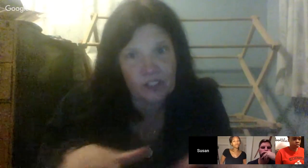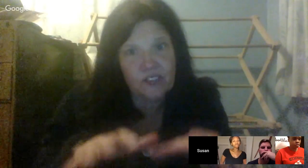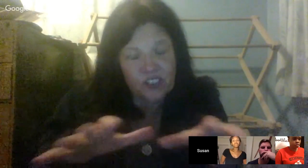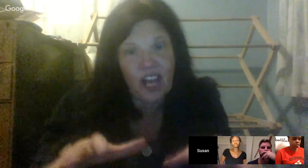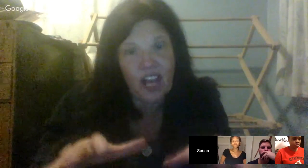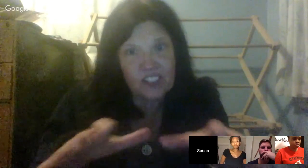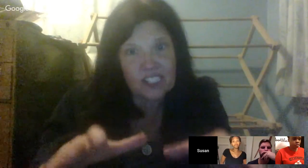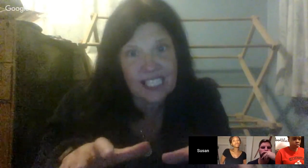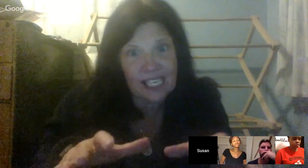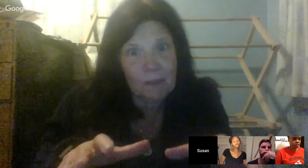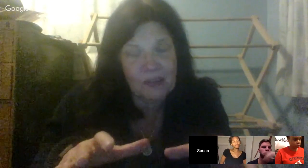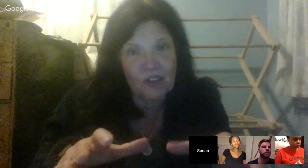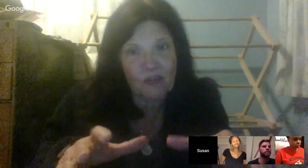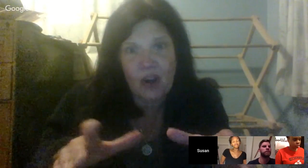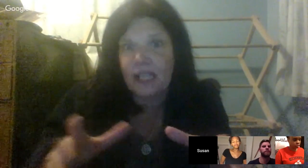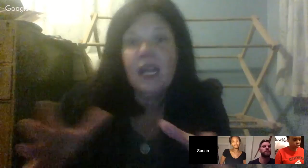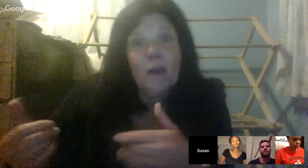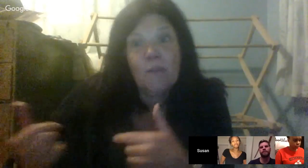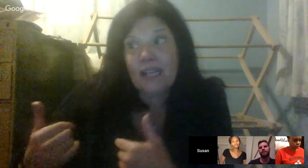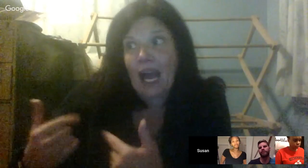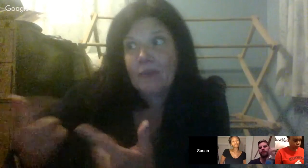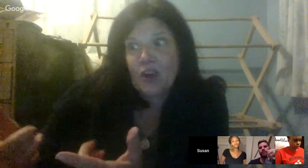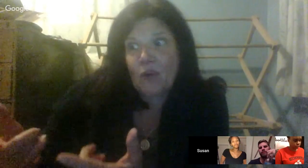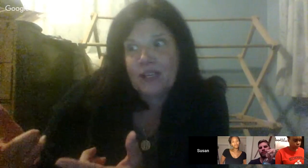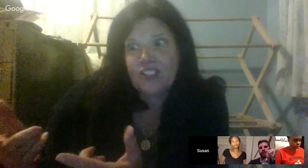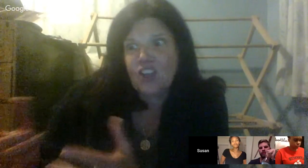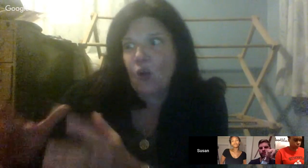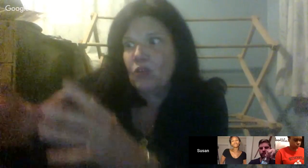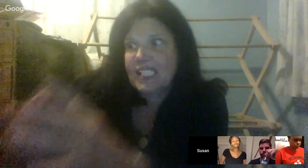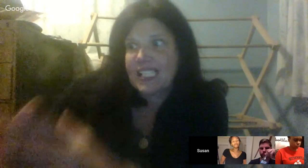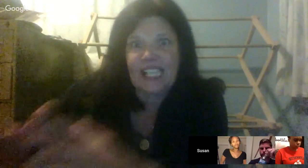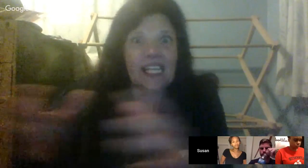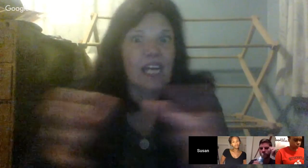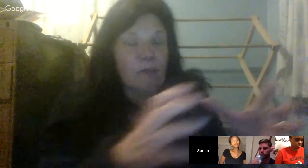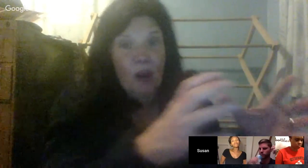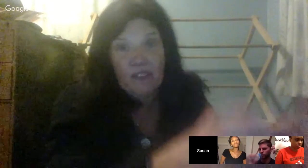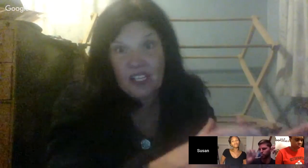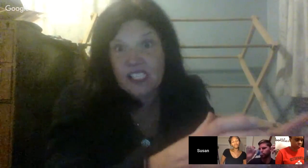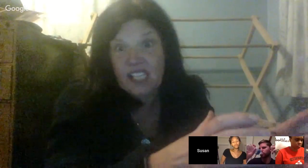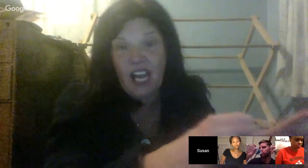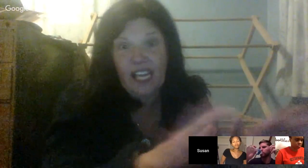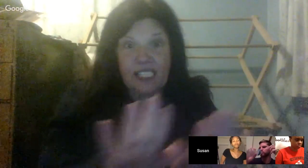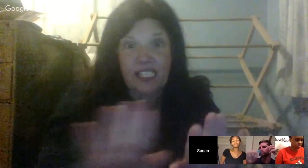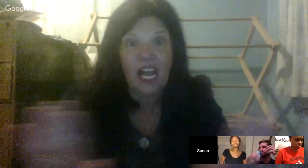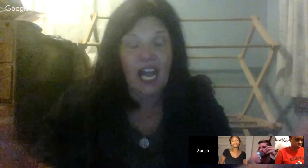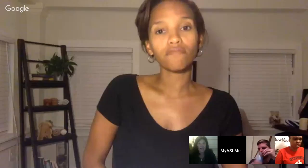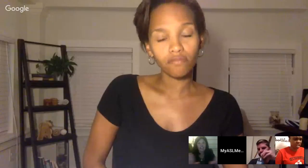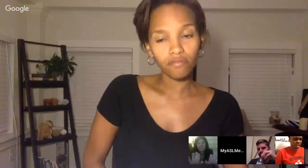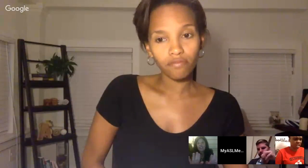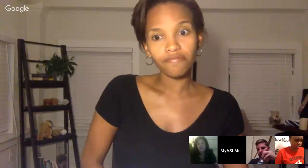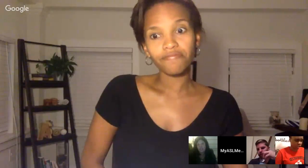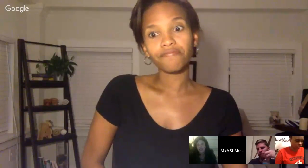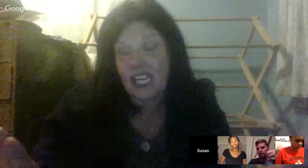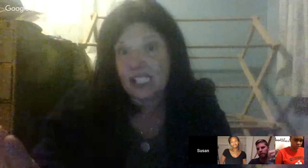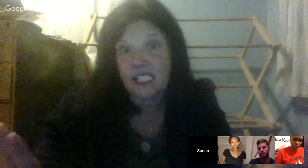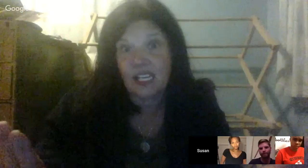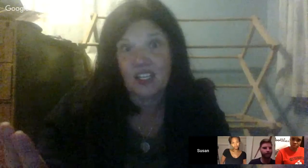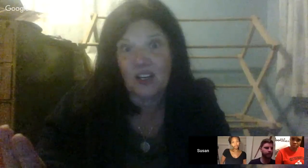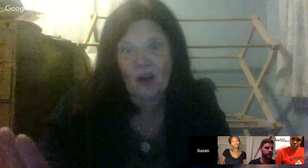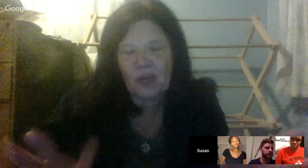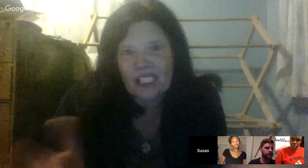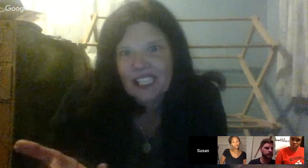I could set up in the front, but I was always told set it up on the sides and leave